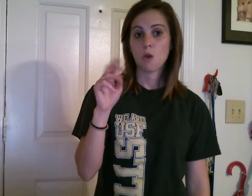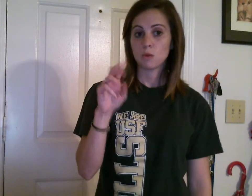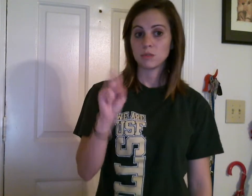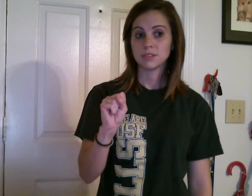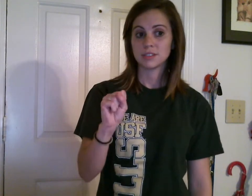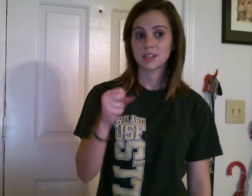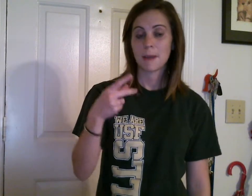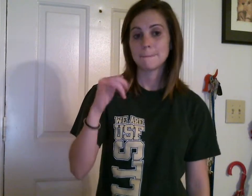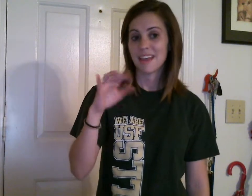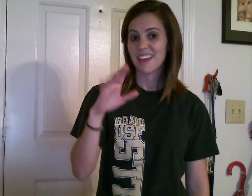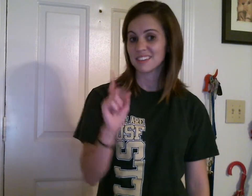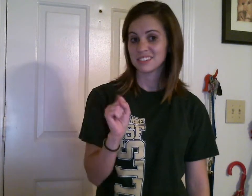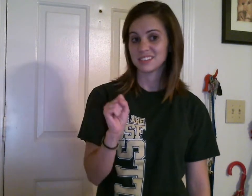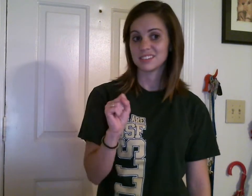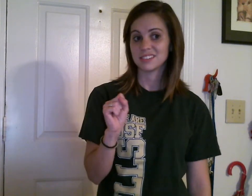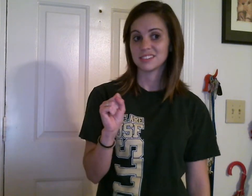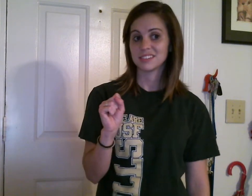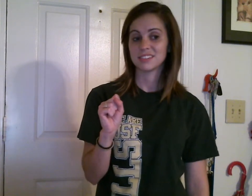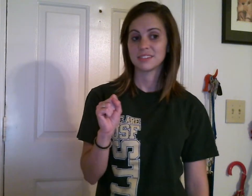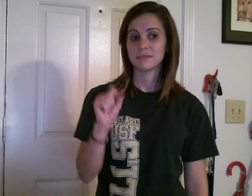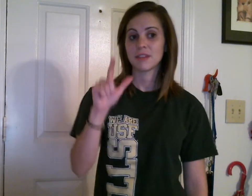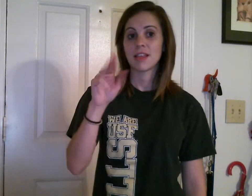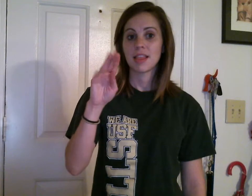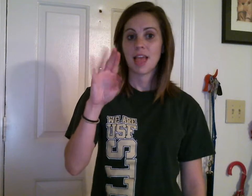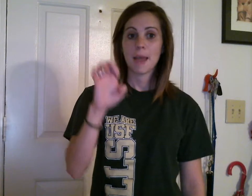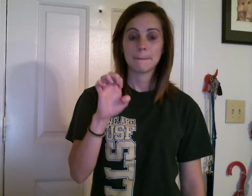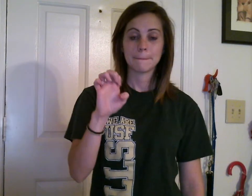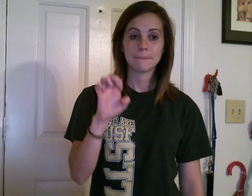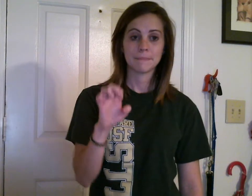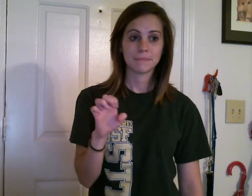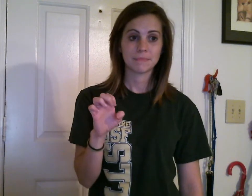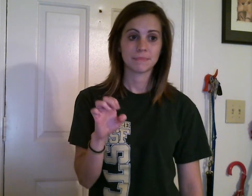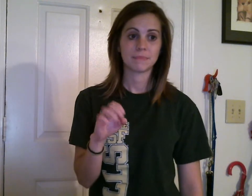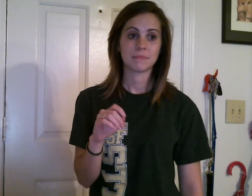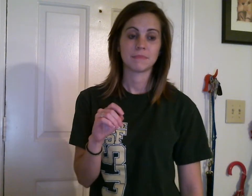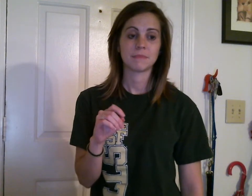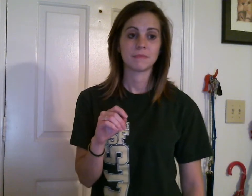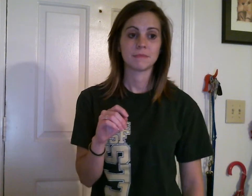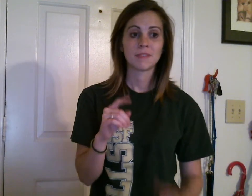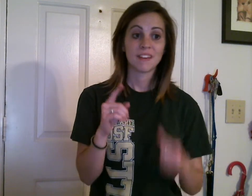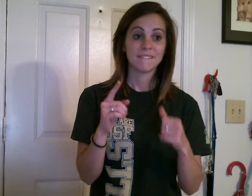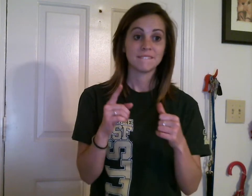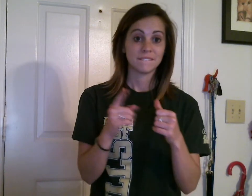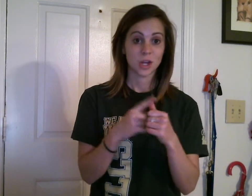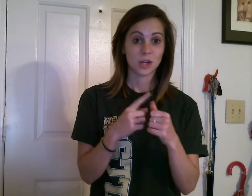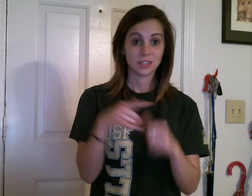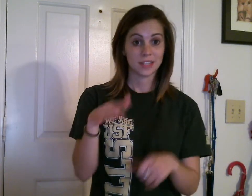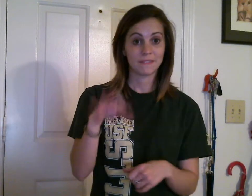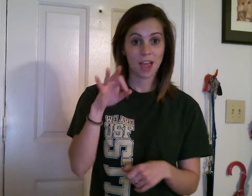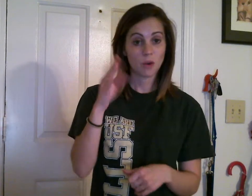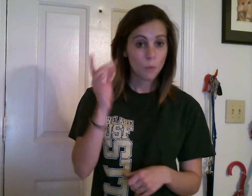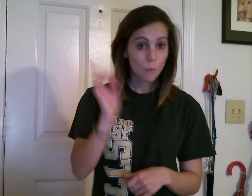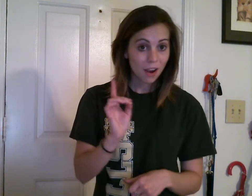Pick's disease, Lyme's disease. Lyme's disease was first identified in Lyme, Connecticut. Let's stop